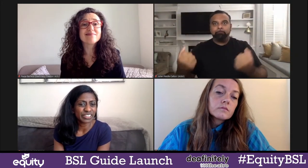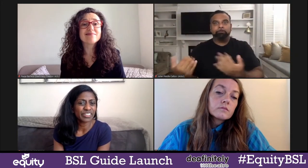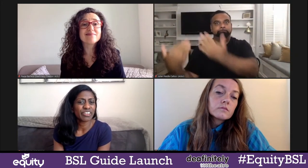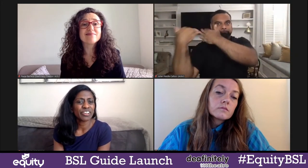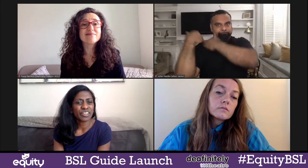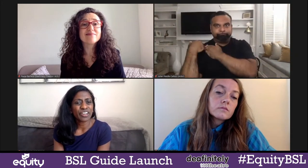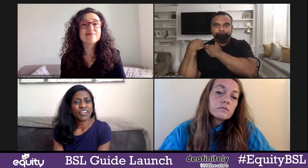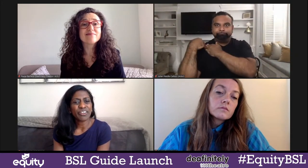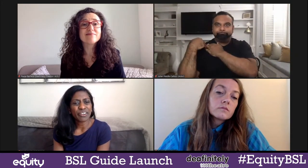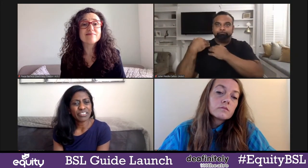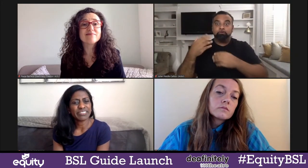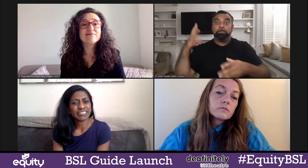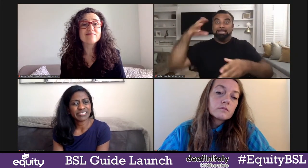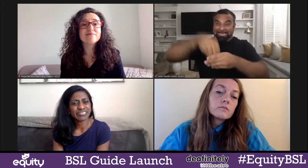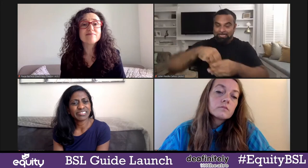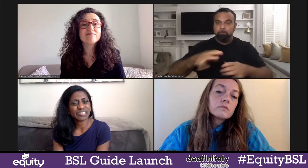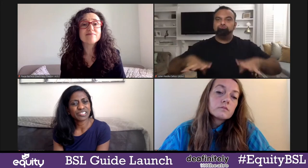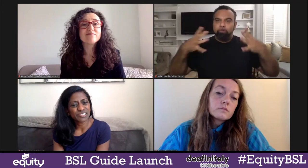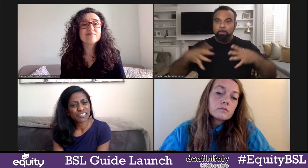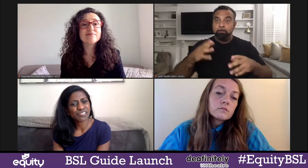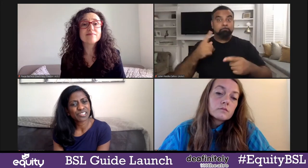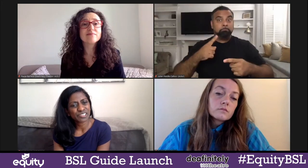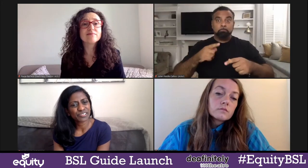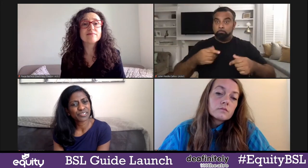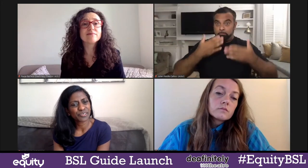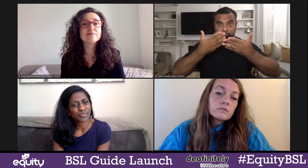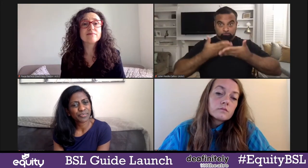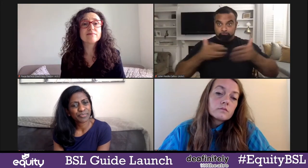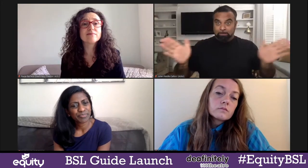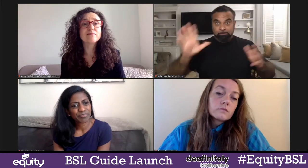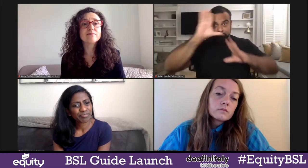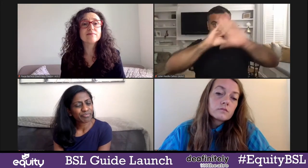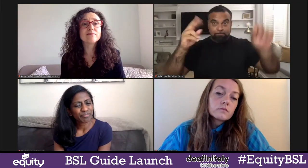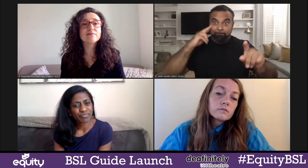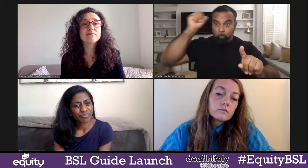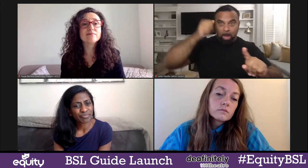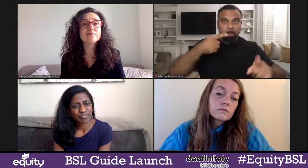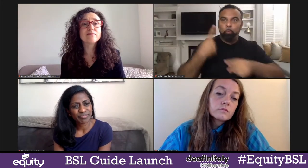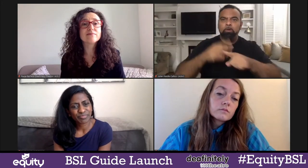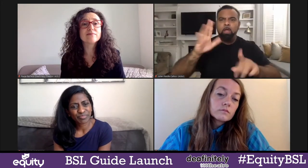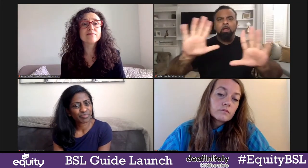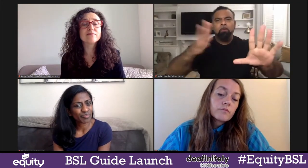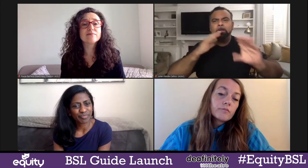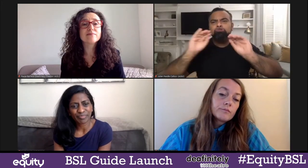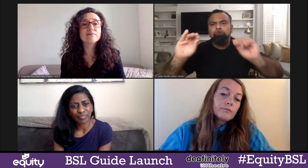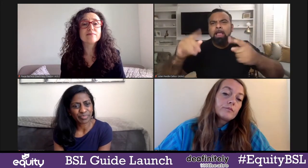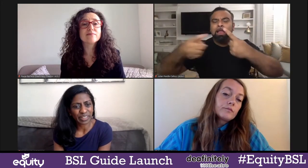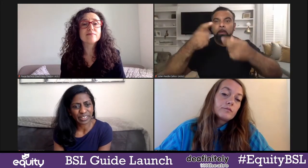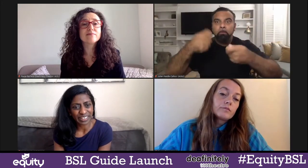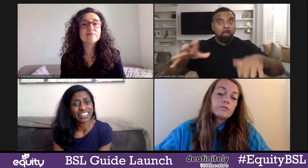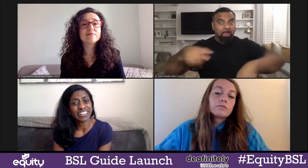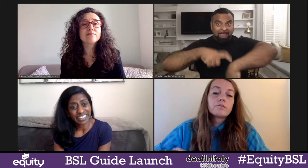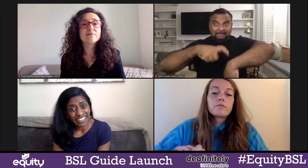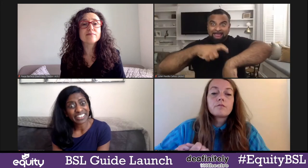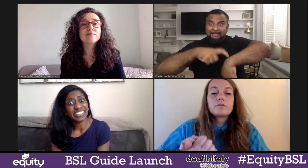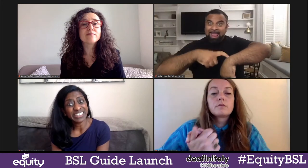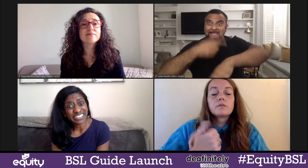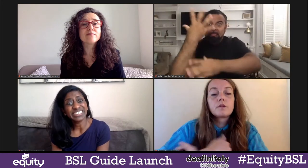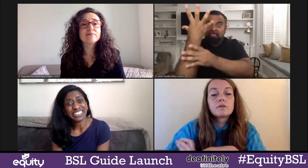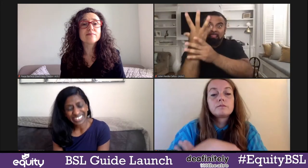different. Obviously, it's obviously a bit more last minute. There's not as many rehearsals. And, you know, almost like it's, you know, deaf awareness on